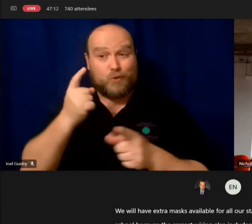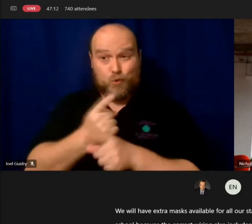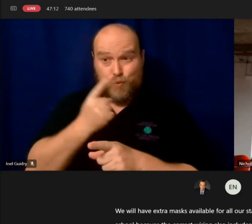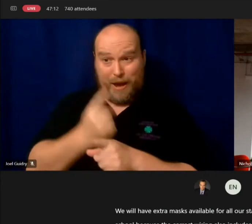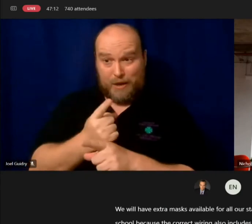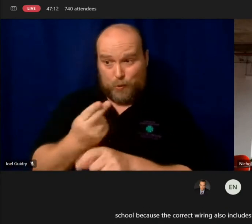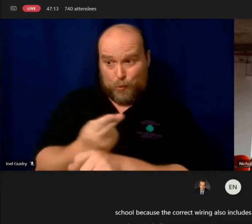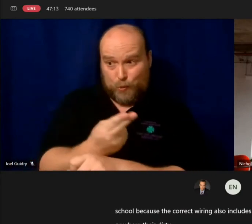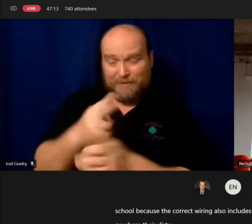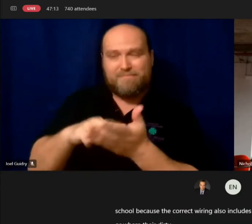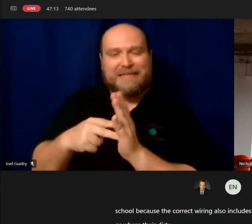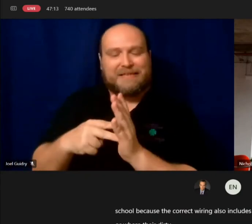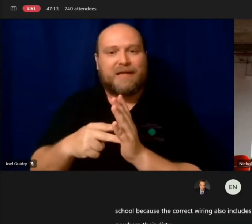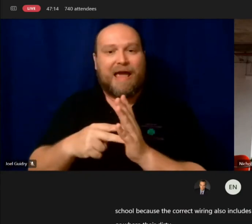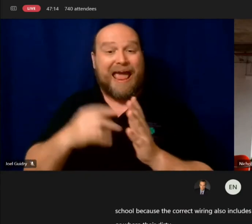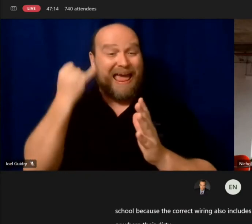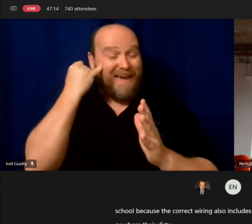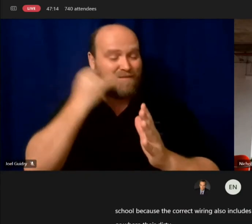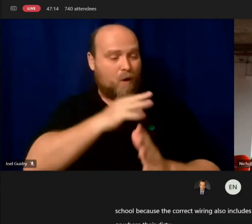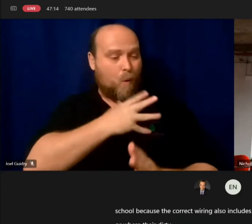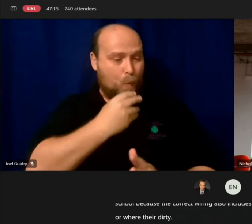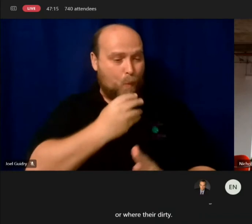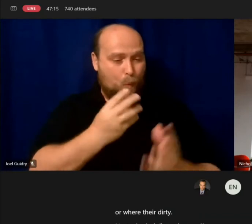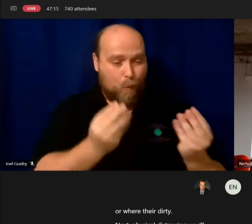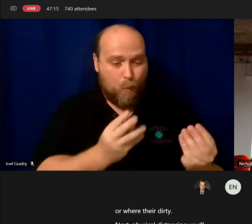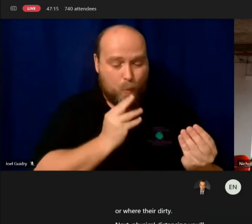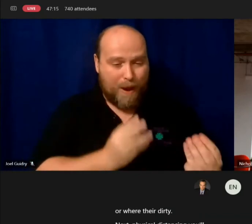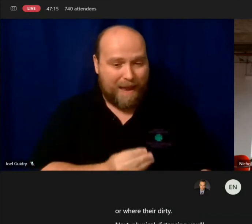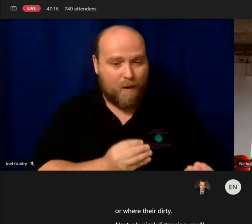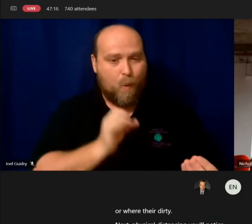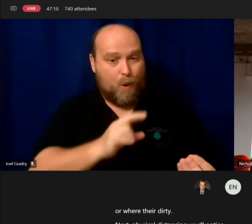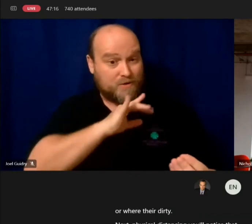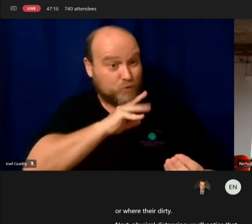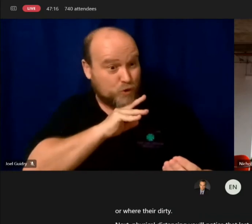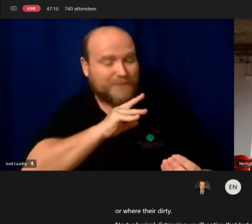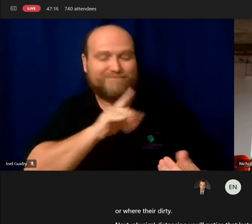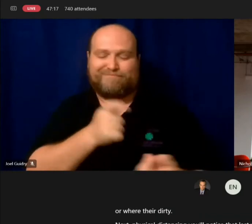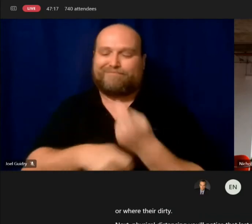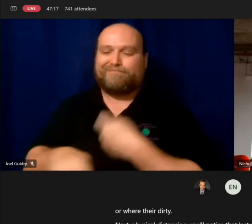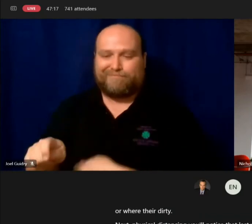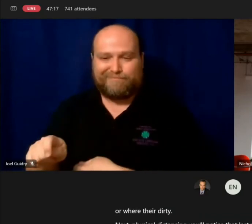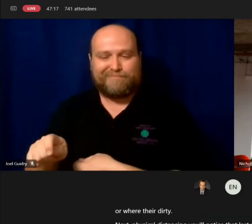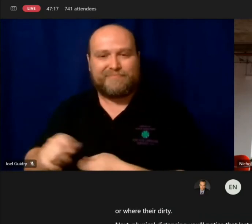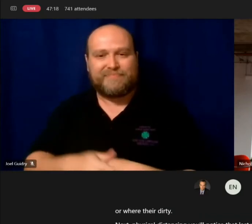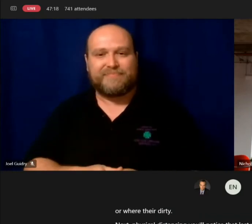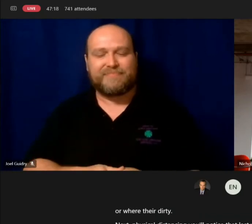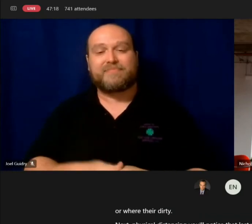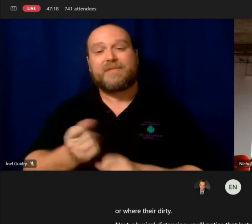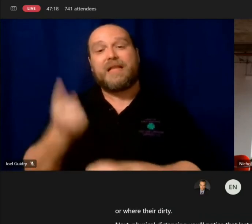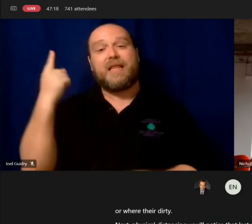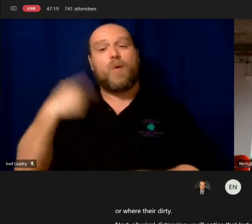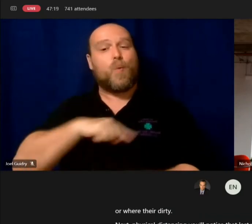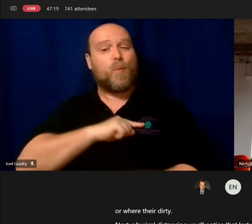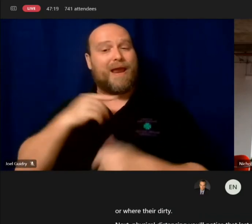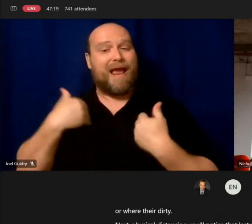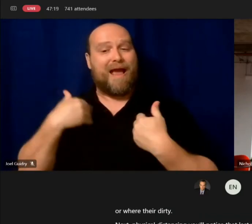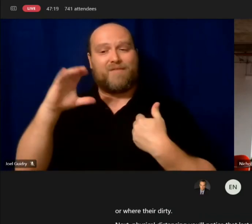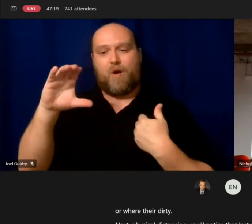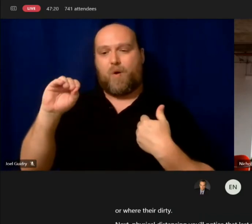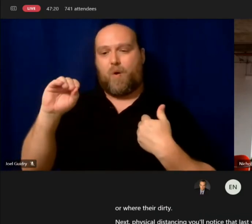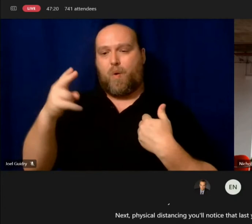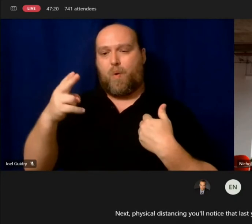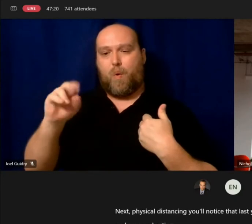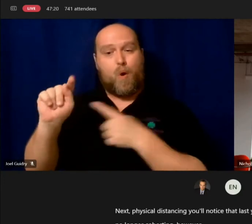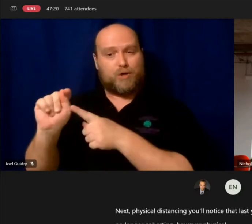Next, physical distancing. You'll notice that last year there was cohorting. We are no longer cohorting. However, physical distancing